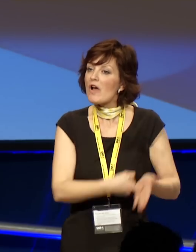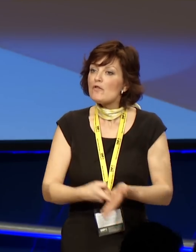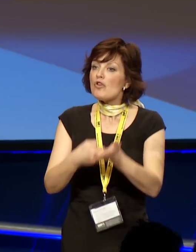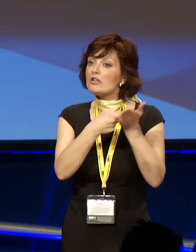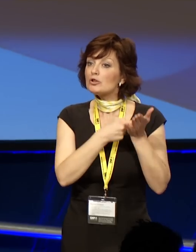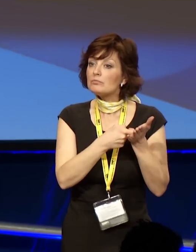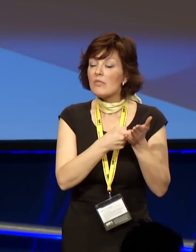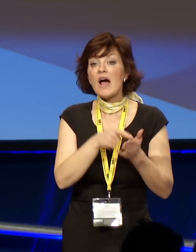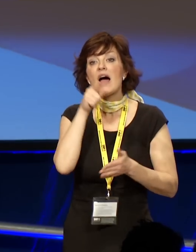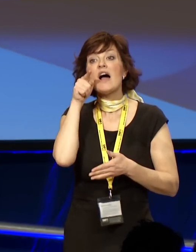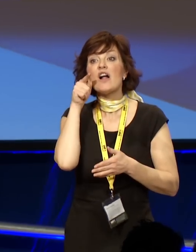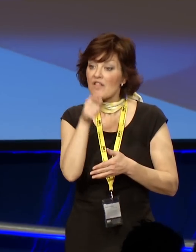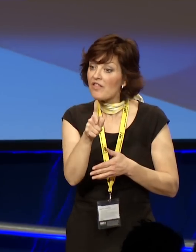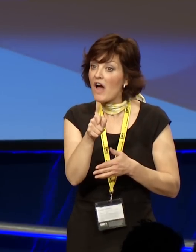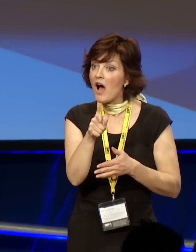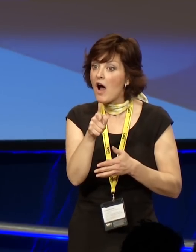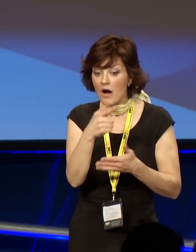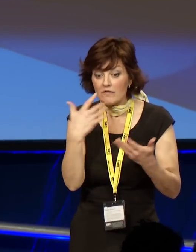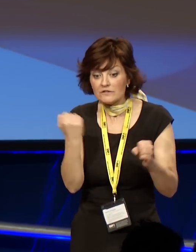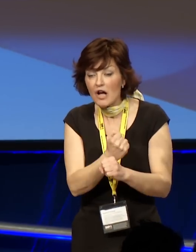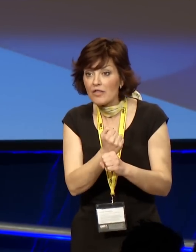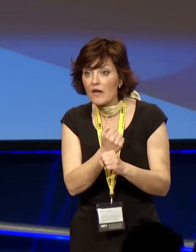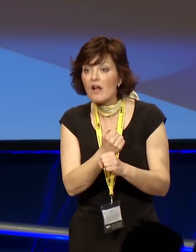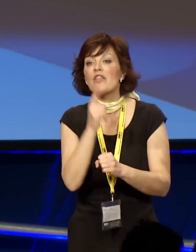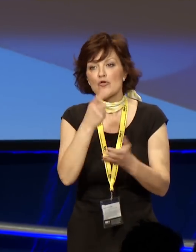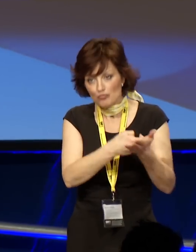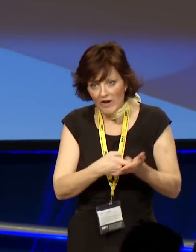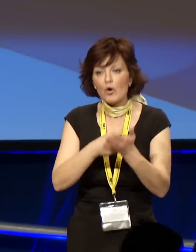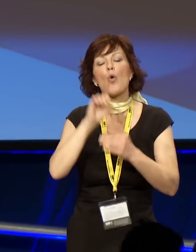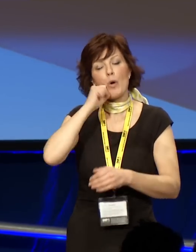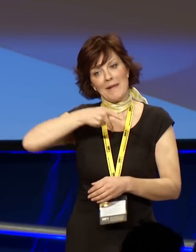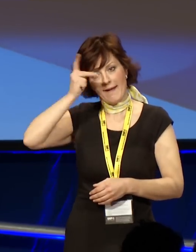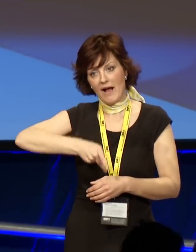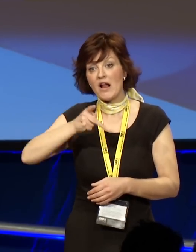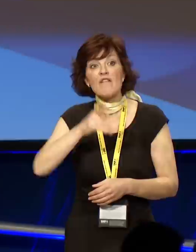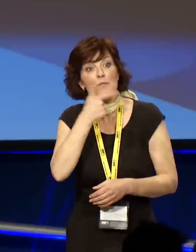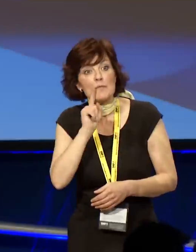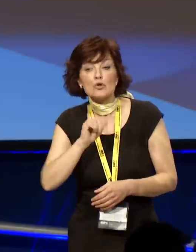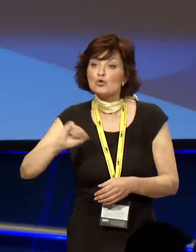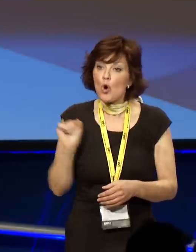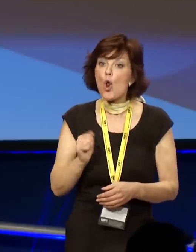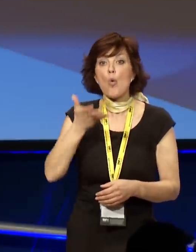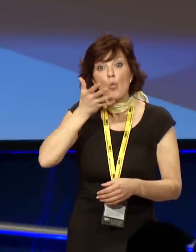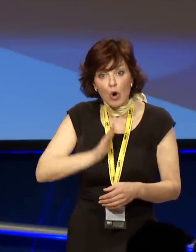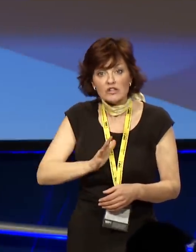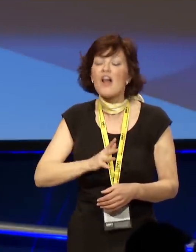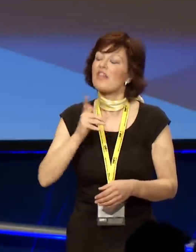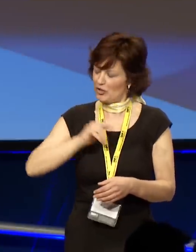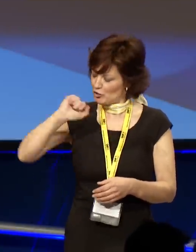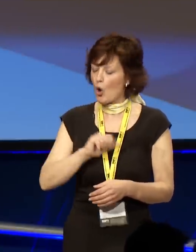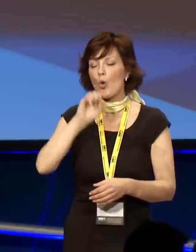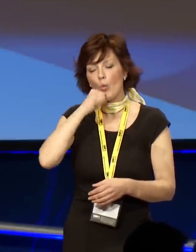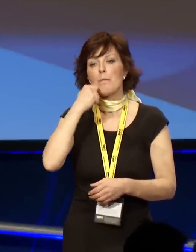a majority in that parliament. And if that is done, then that referendum will be held. And if the people of Scotland so judge, Scotland will become